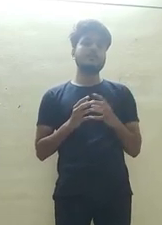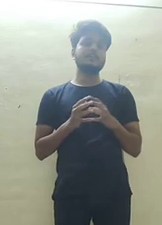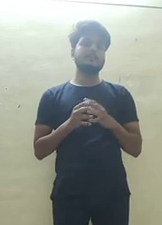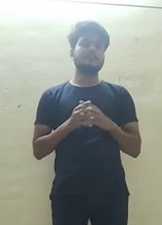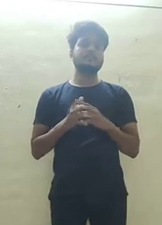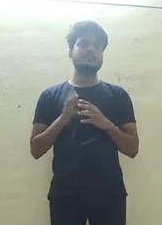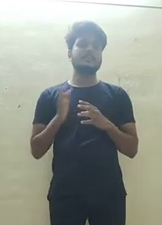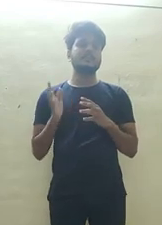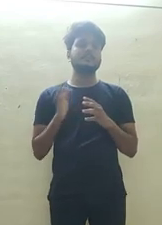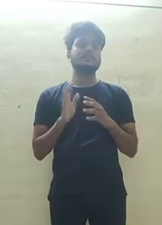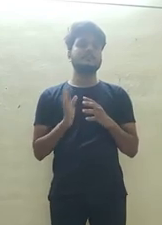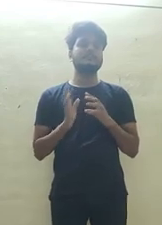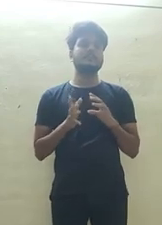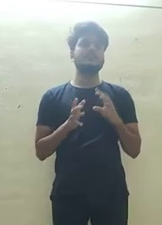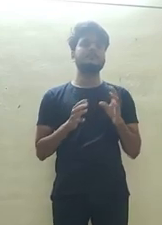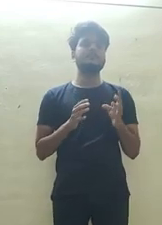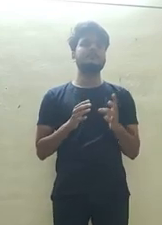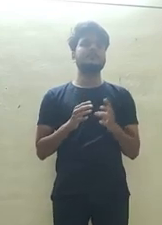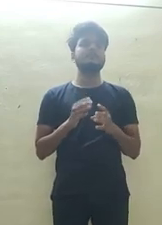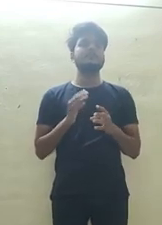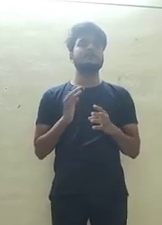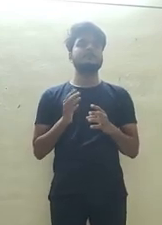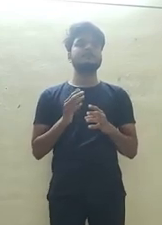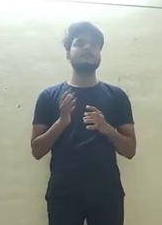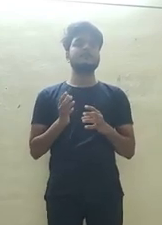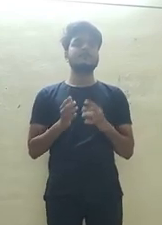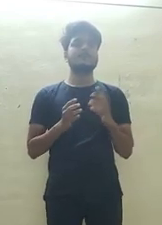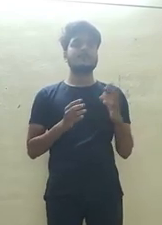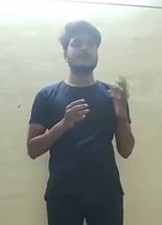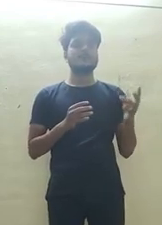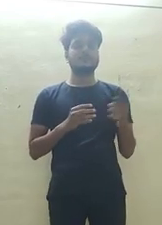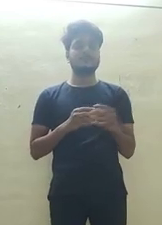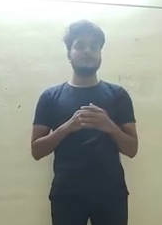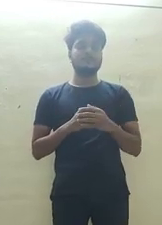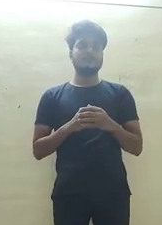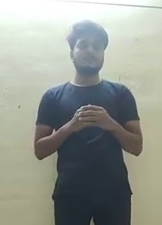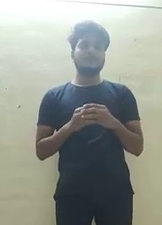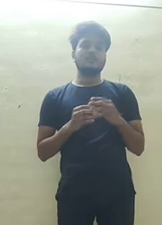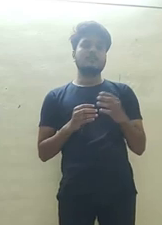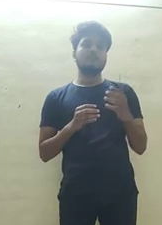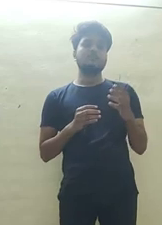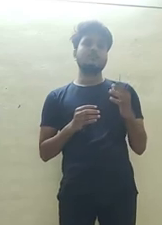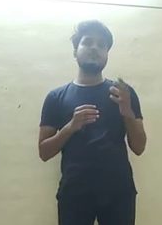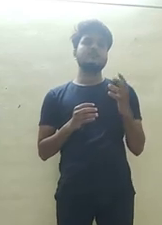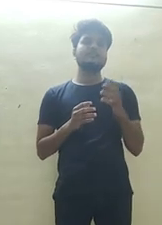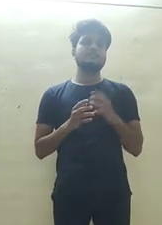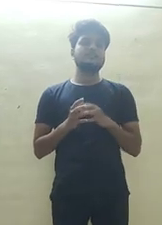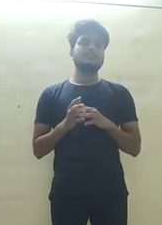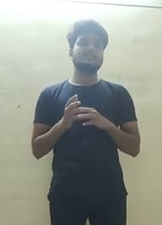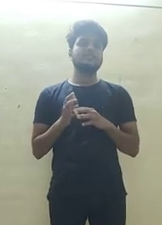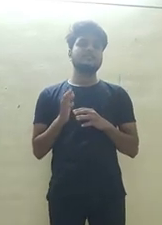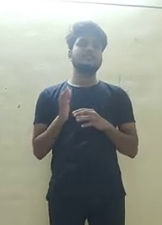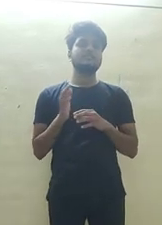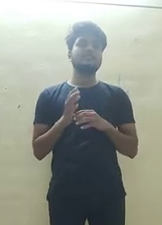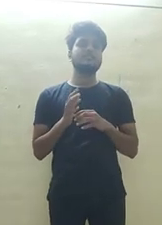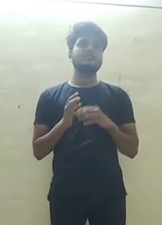data structure are classified into two types, that is tree and graph. Now the linear data structure in which